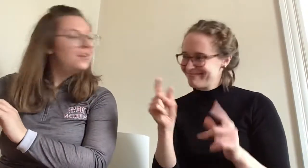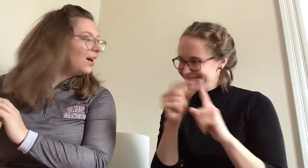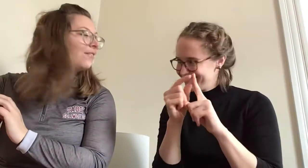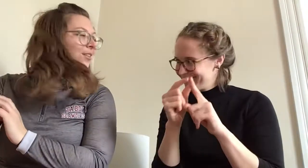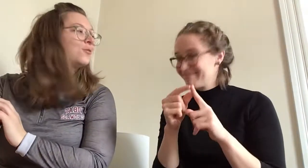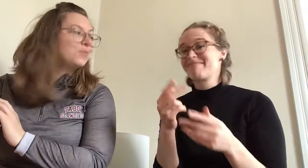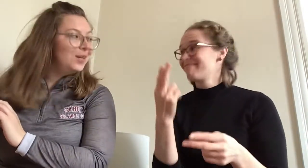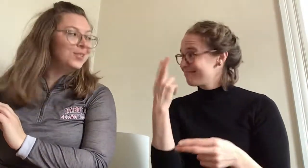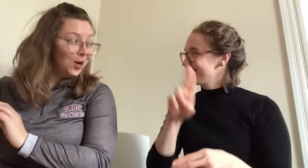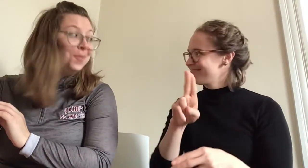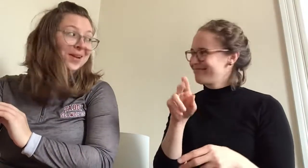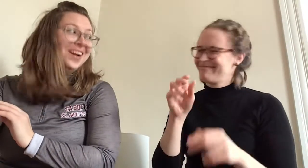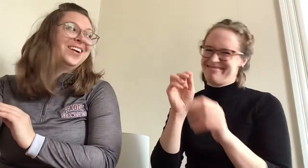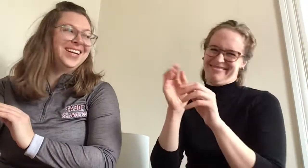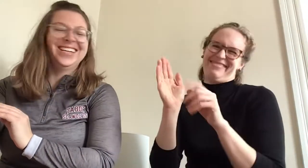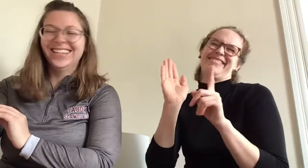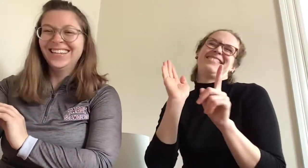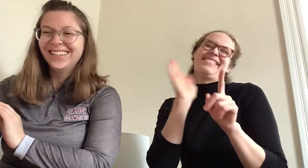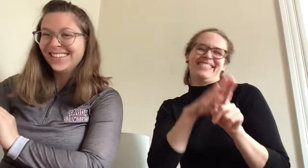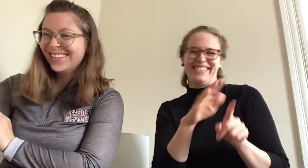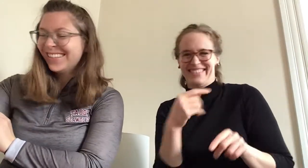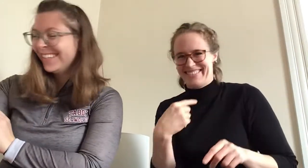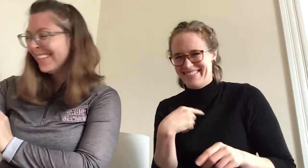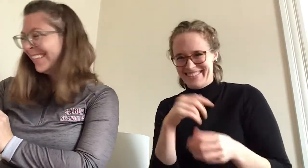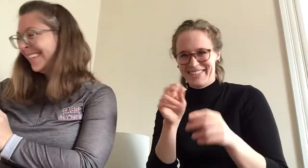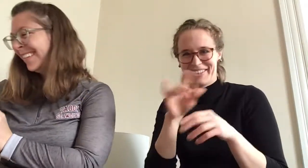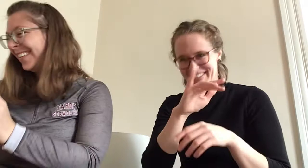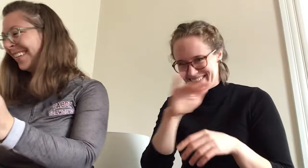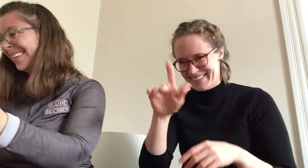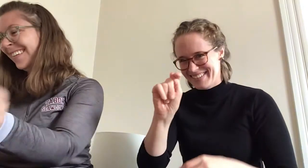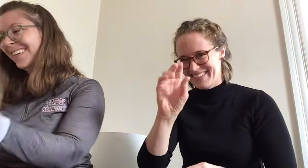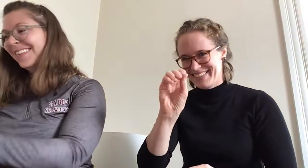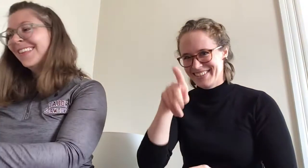It's fun having you spell topiary.